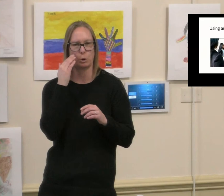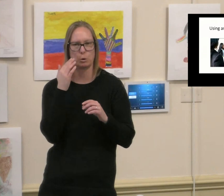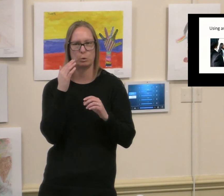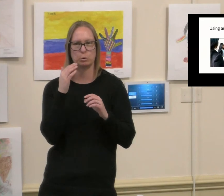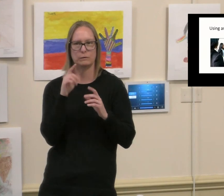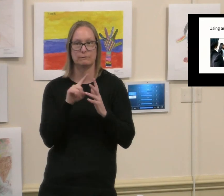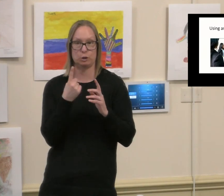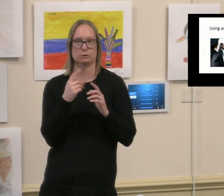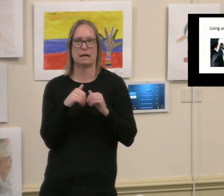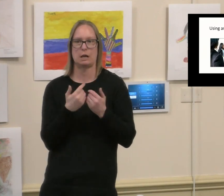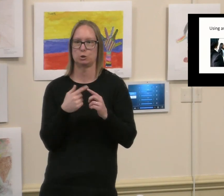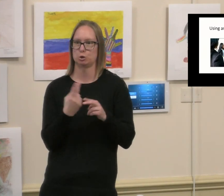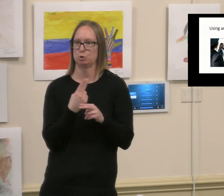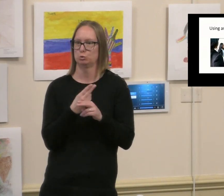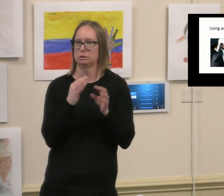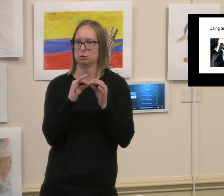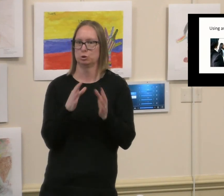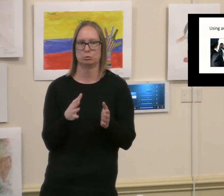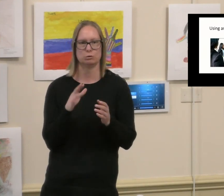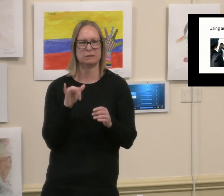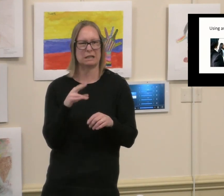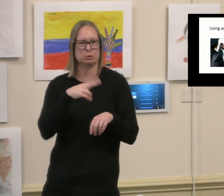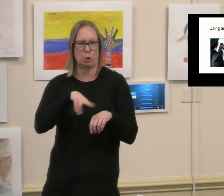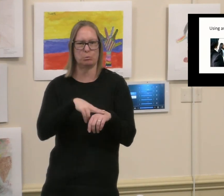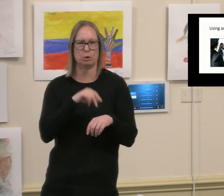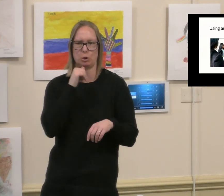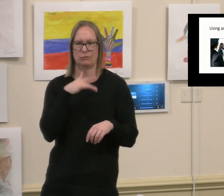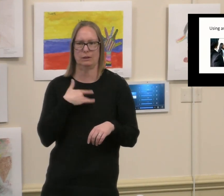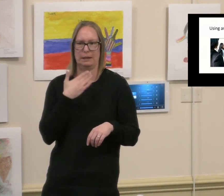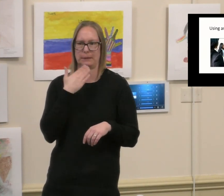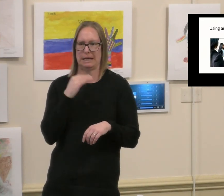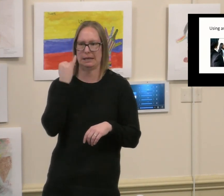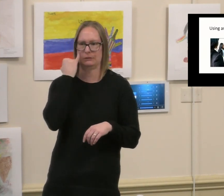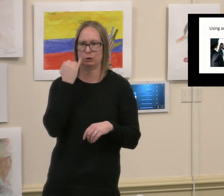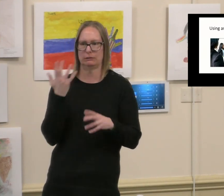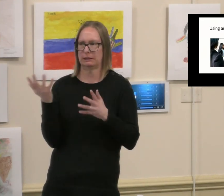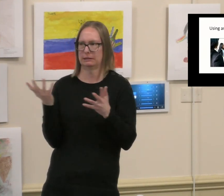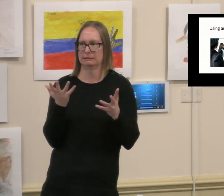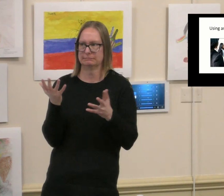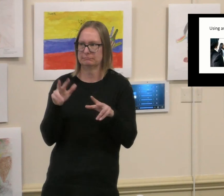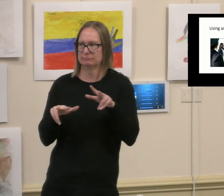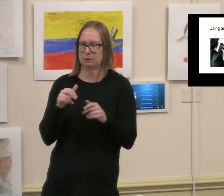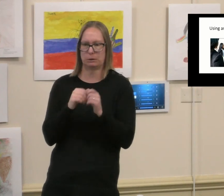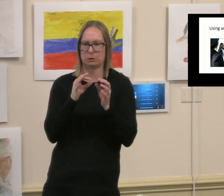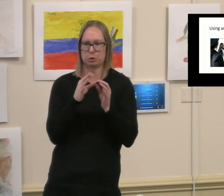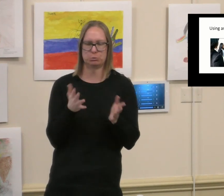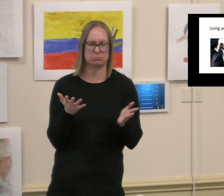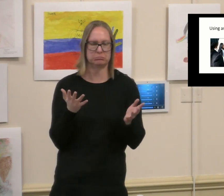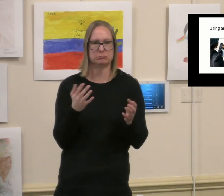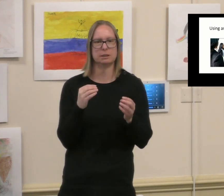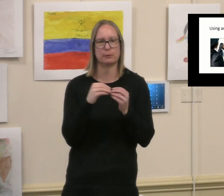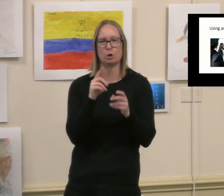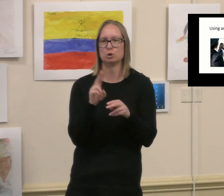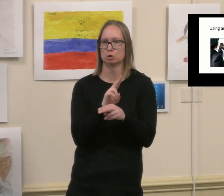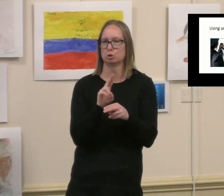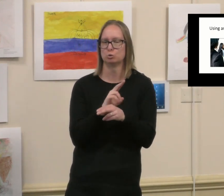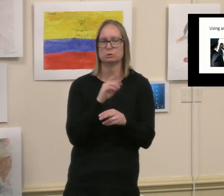Oftentimes, hearing people aren't really sure first how to use an interpreter. And that's normal. Don't feel bad if you're feeling like, oh, what do I do with